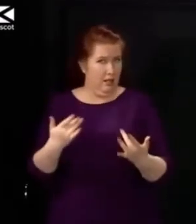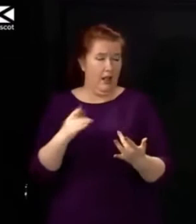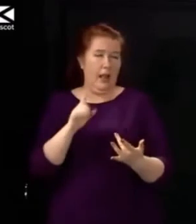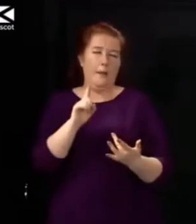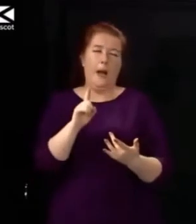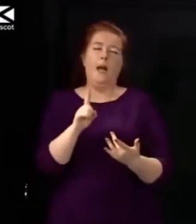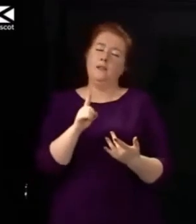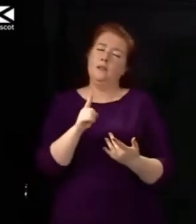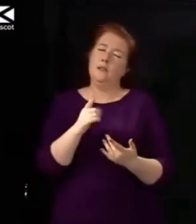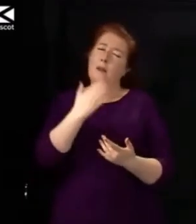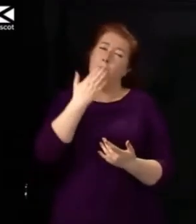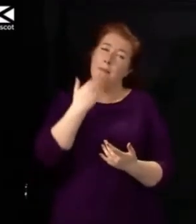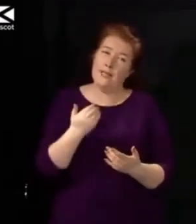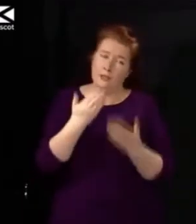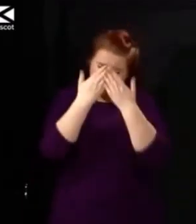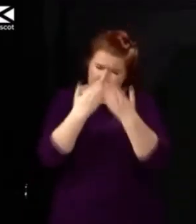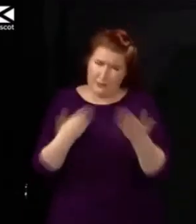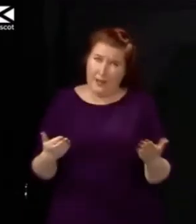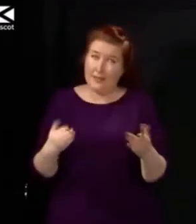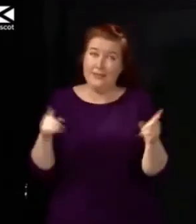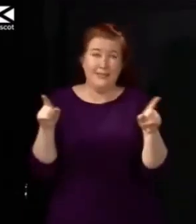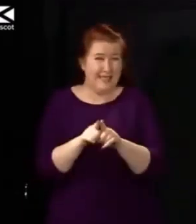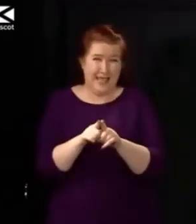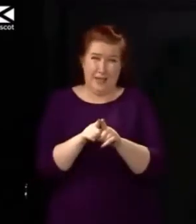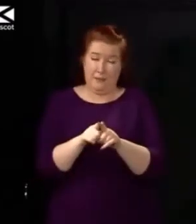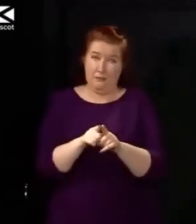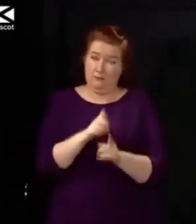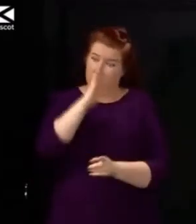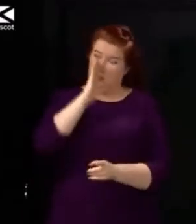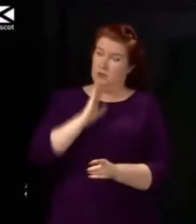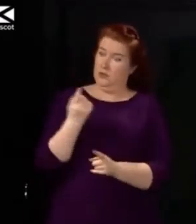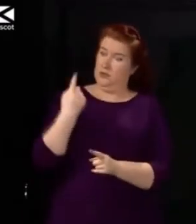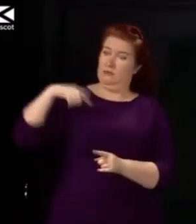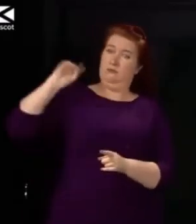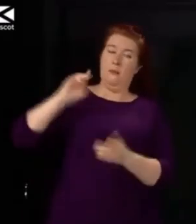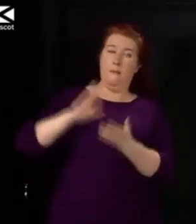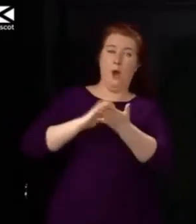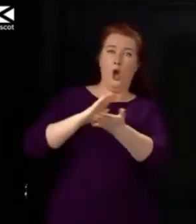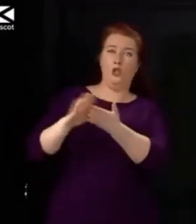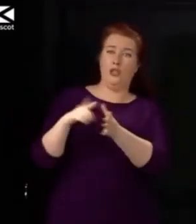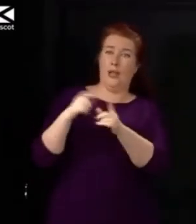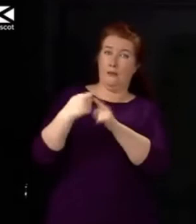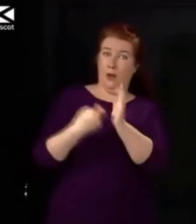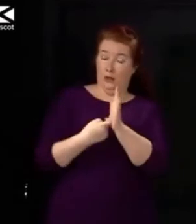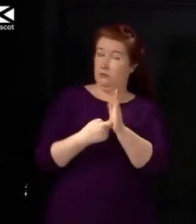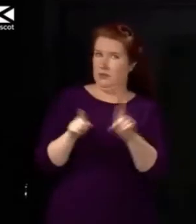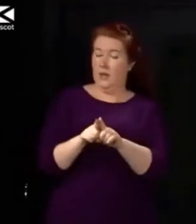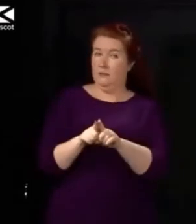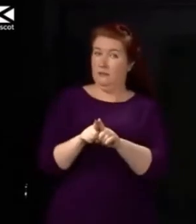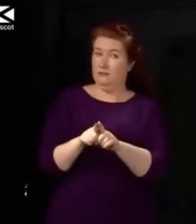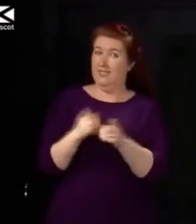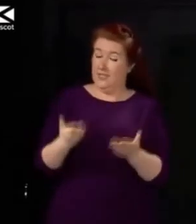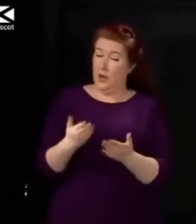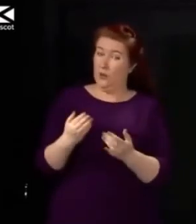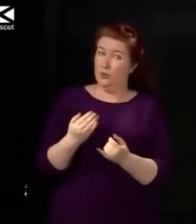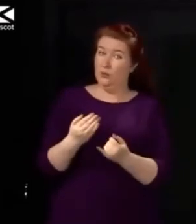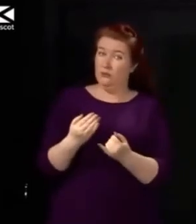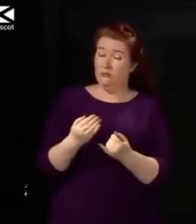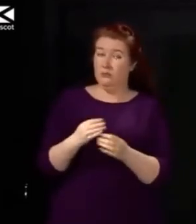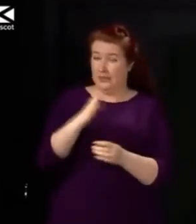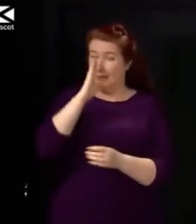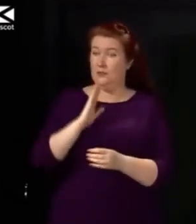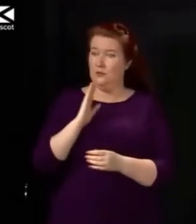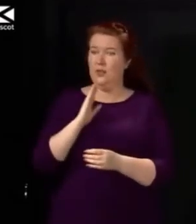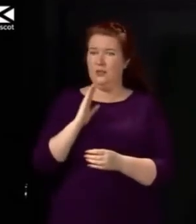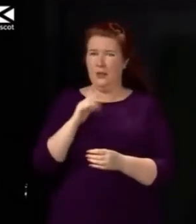please respect this lockdown with the same seriousness you did last March, April, because it is as serious now. Indeed, you could